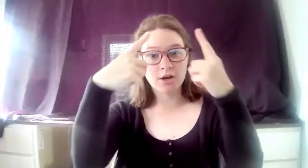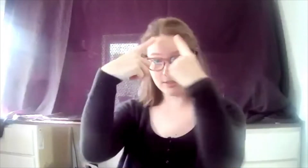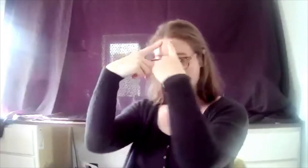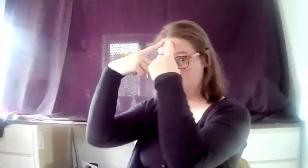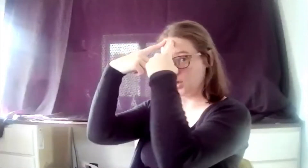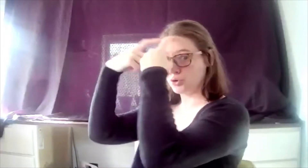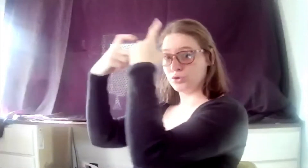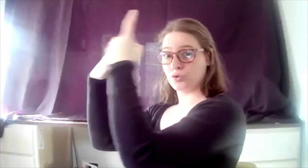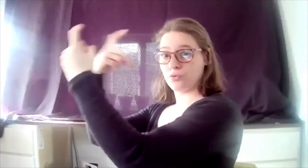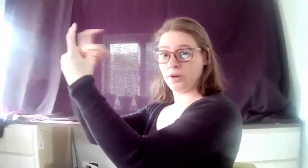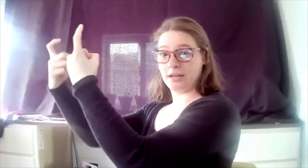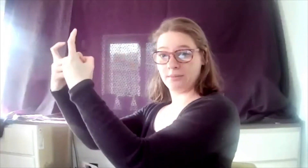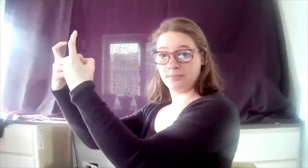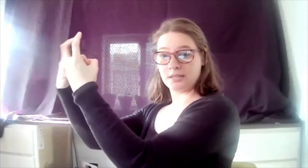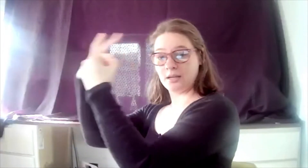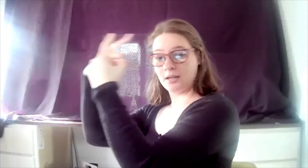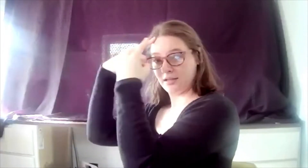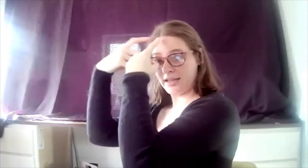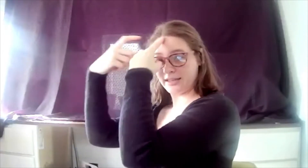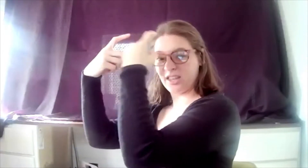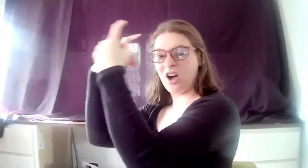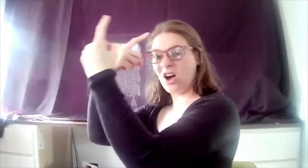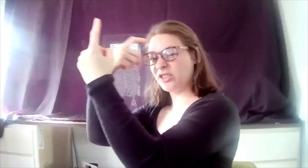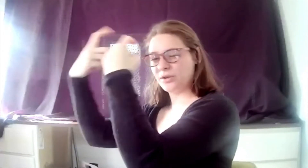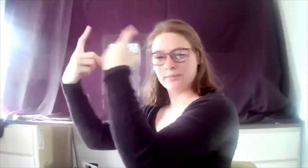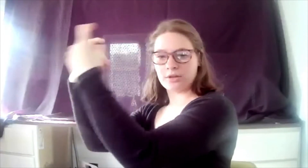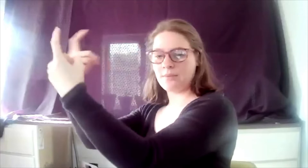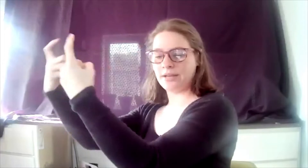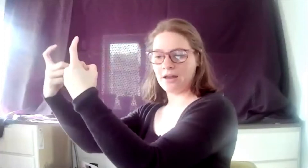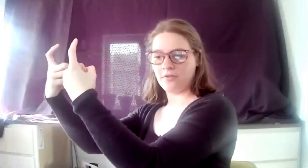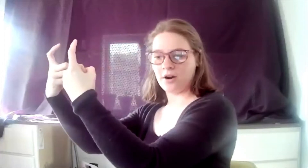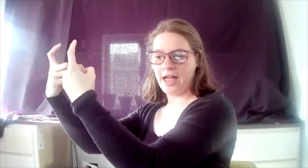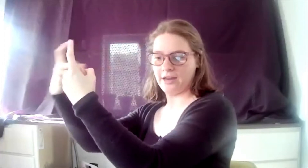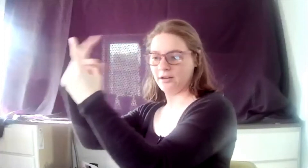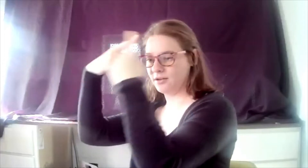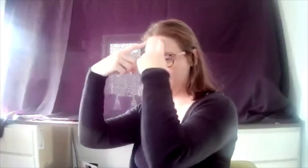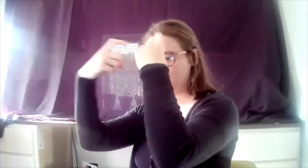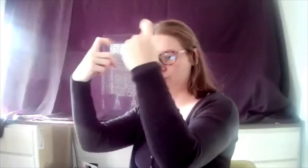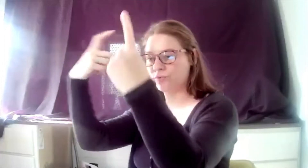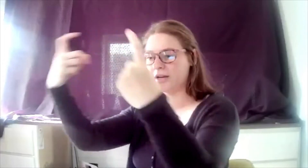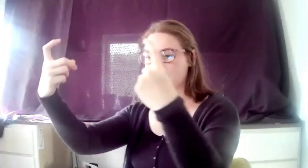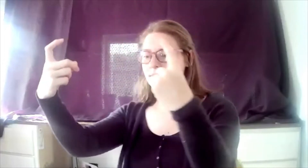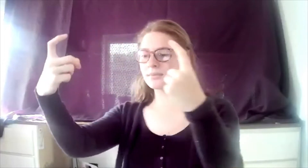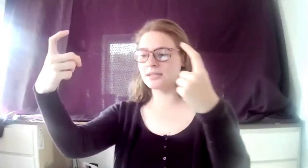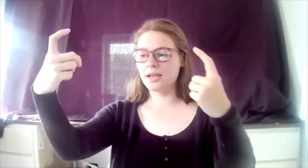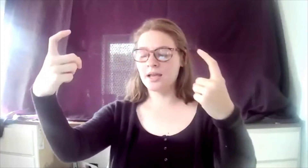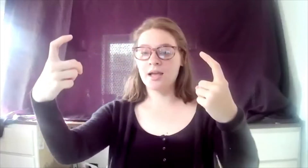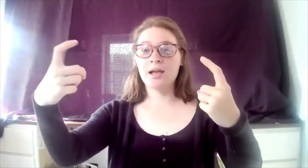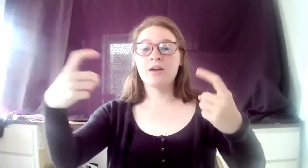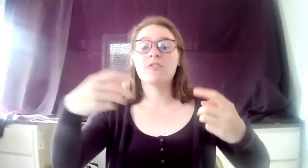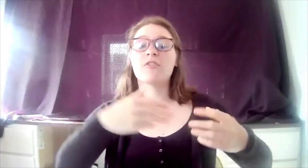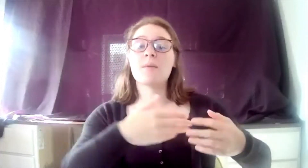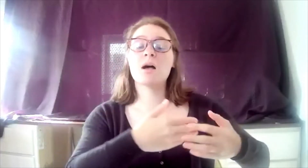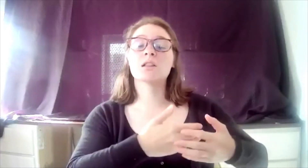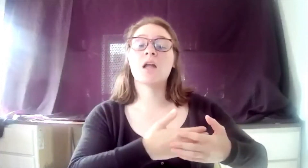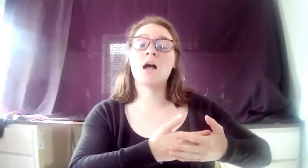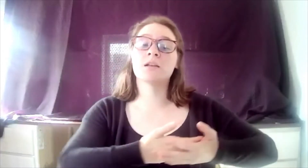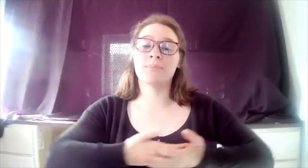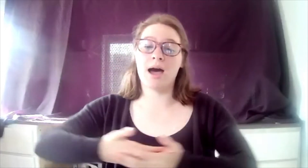fingers, dreams, like all the dreams are coming out of our head. Dreams from a lullaby